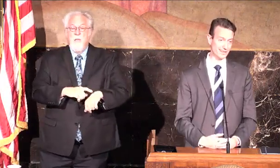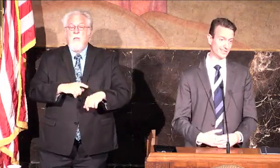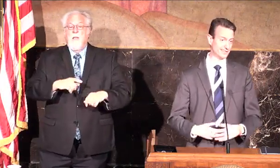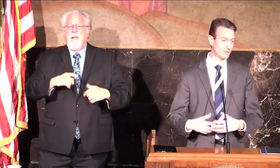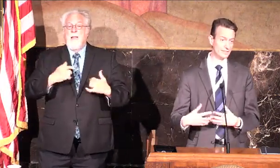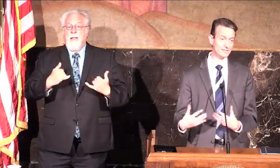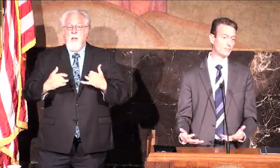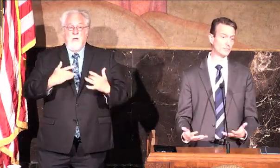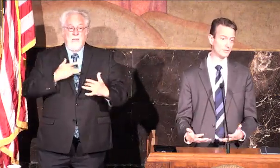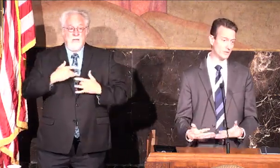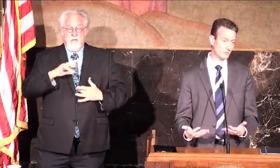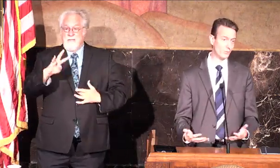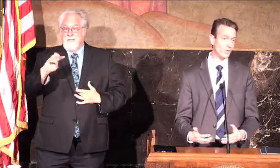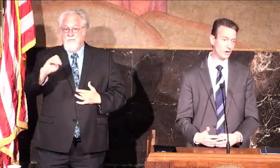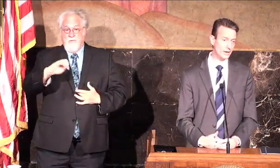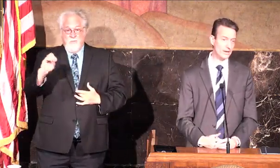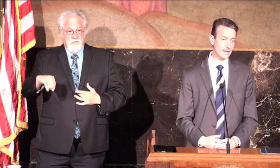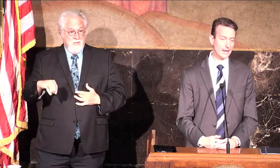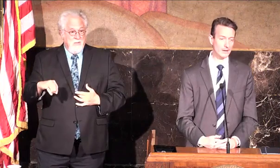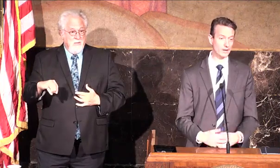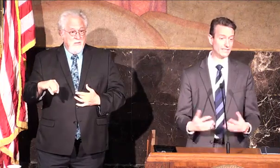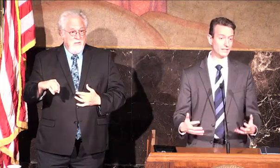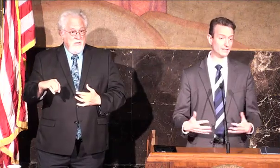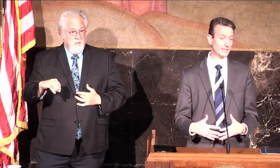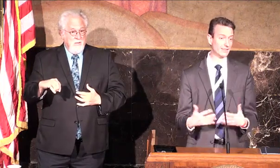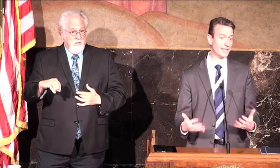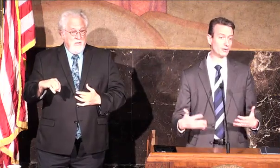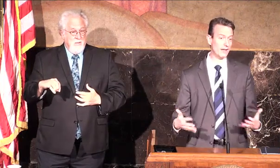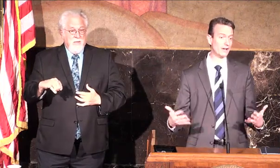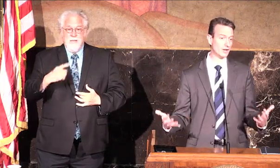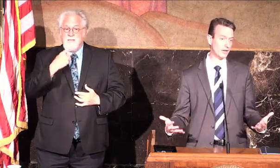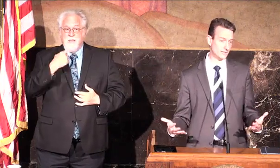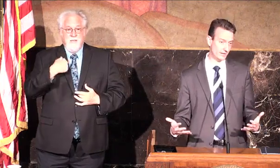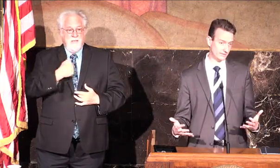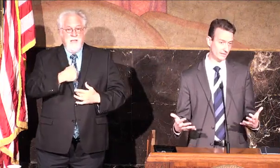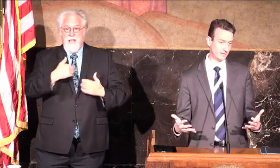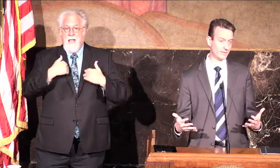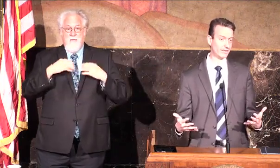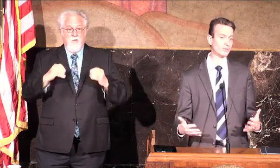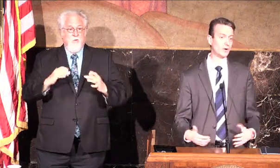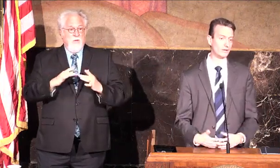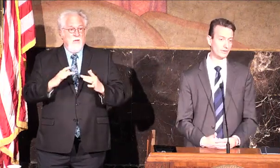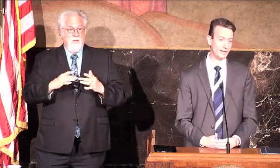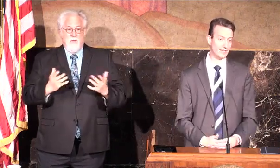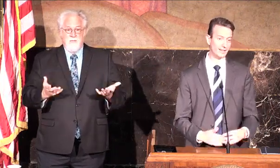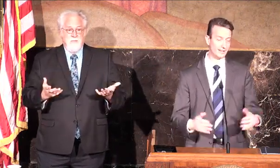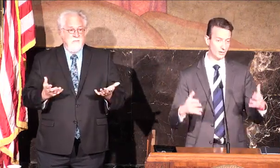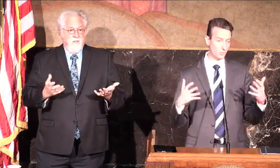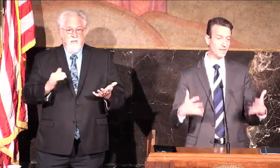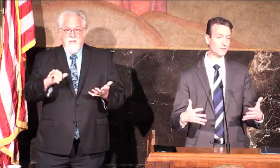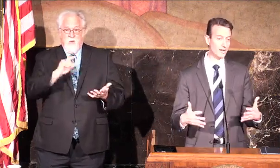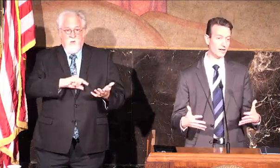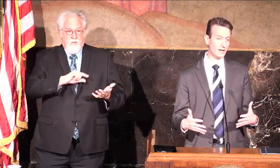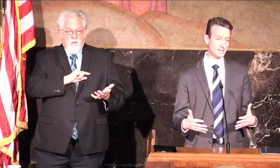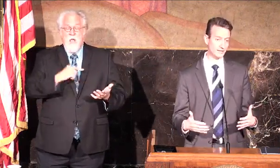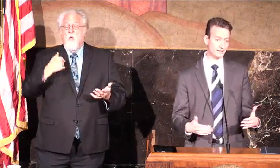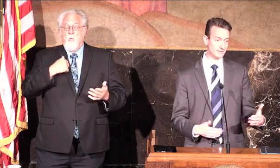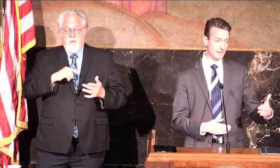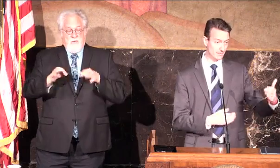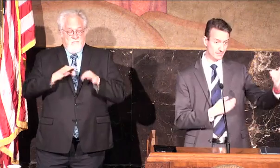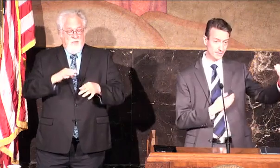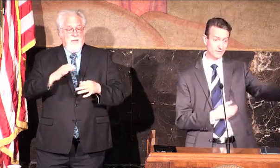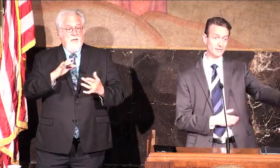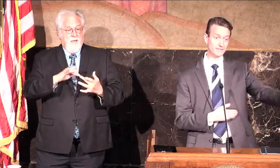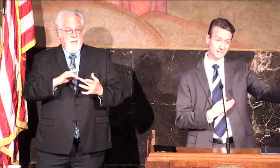concerning is nearly 70% or more are telling us that they don't have contacts that qualify. Again, we define contacts